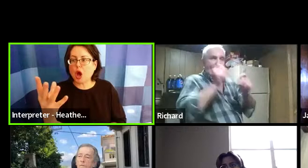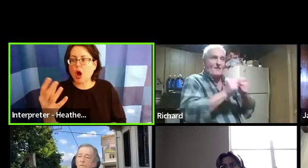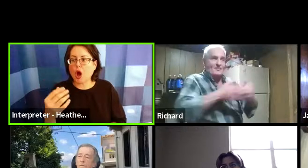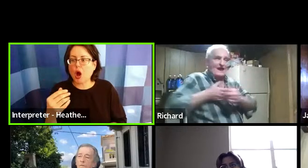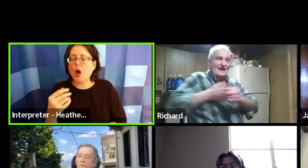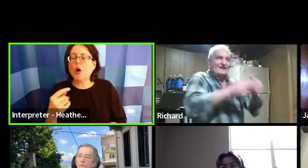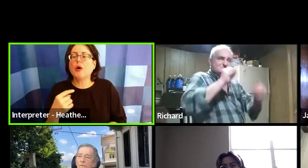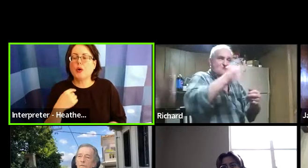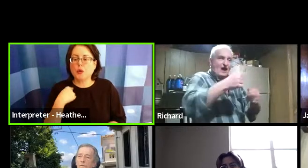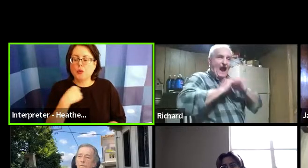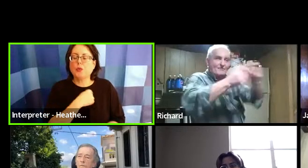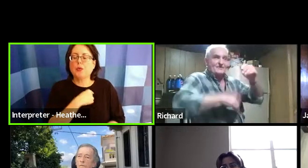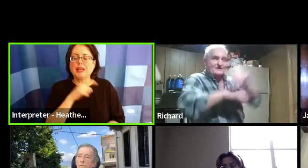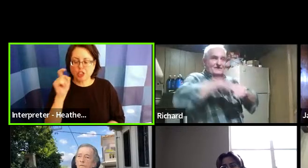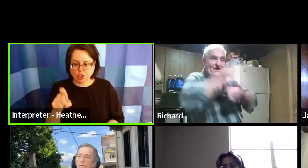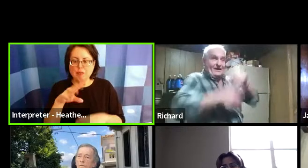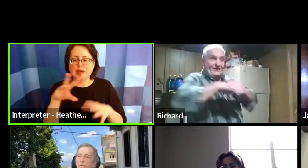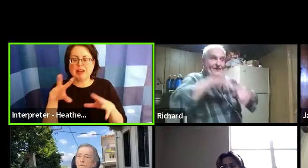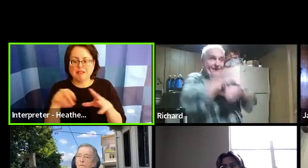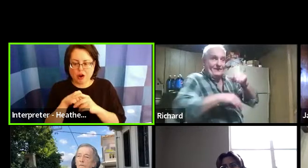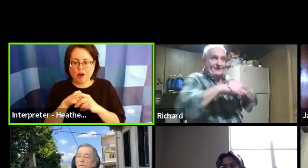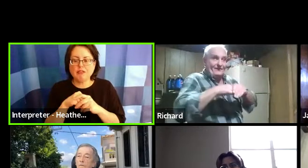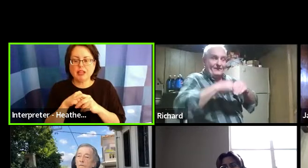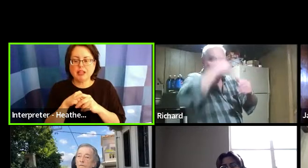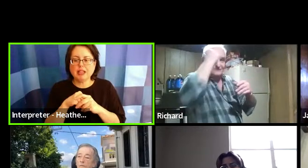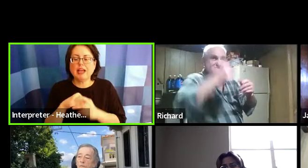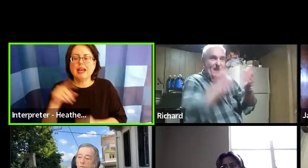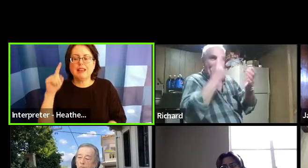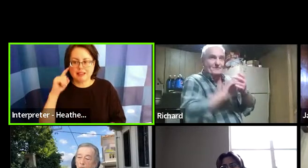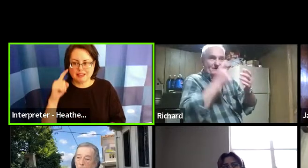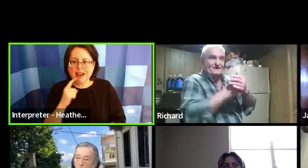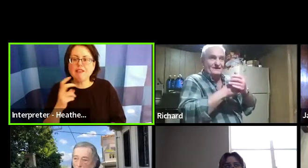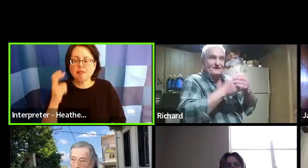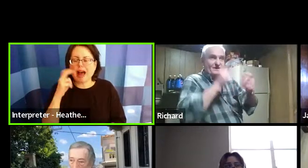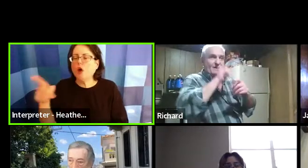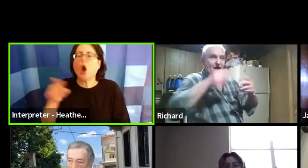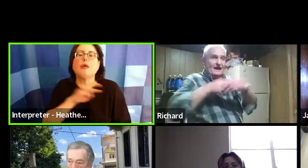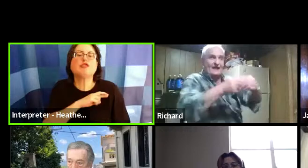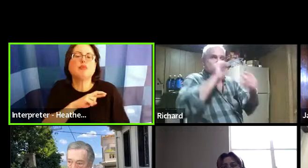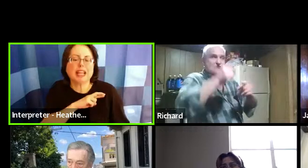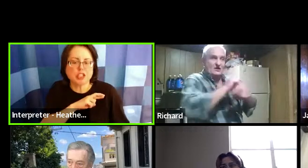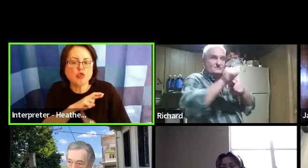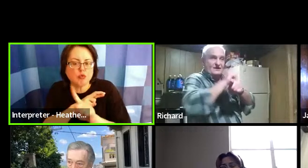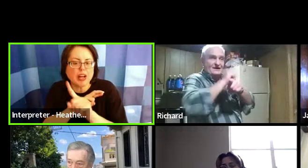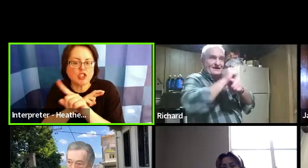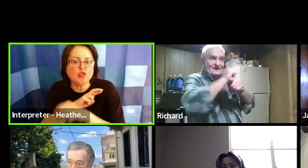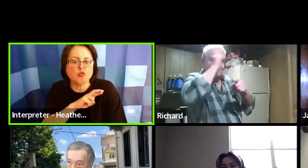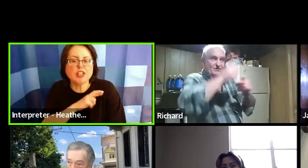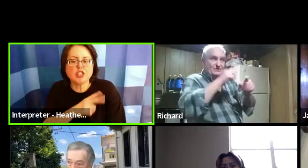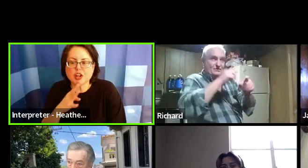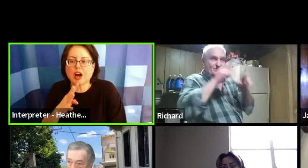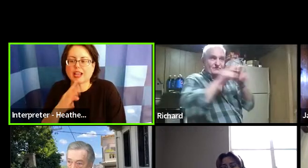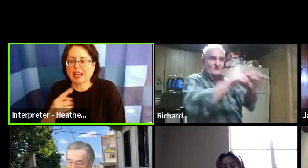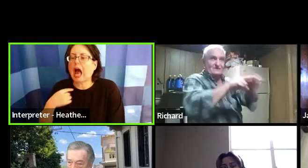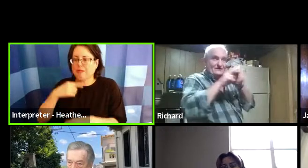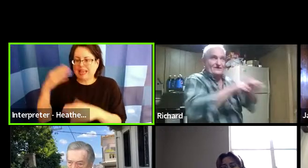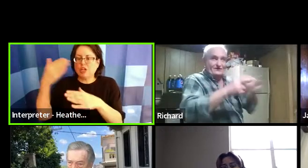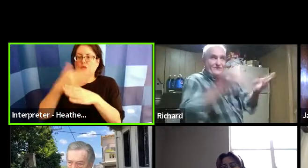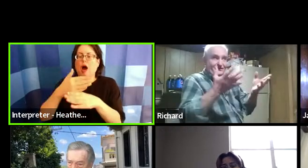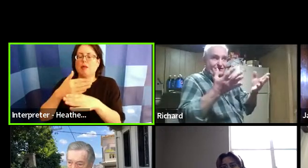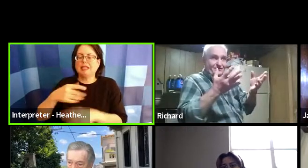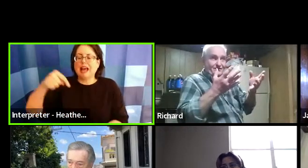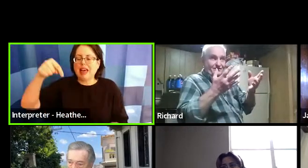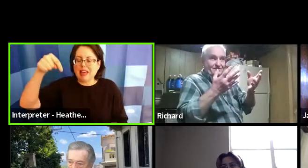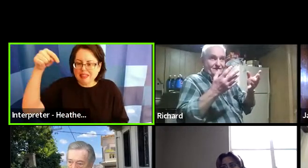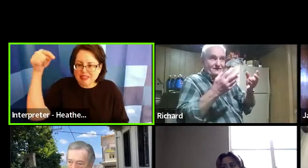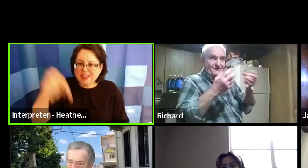that we should be involving the deaf, blind, and the blind community as well, because I think that our guidance